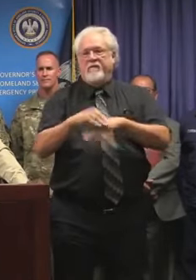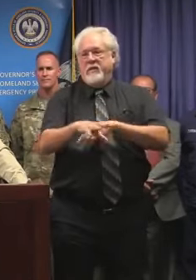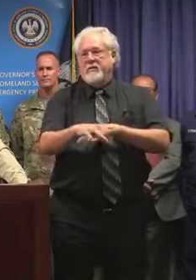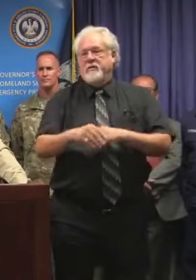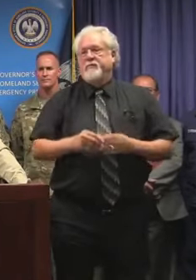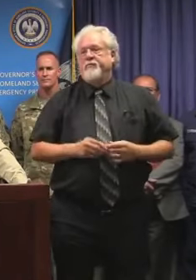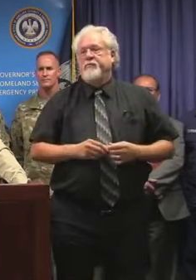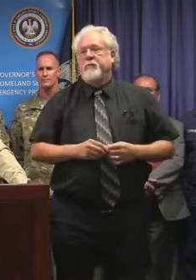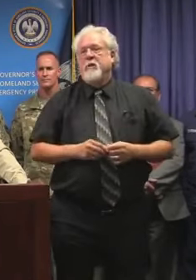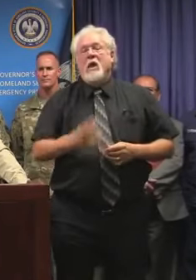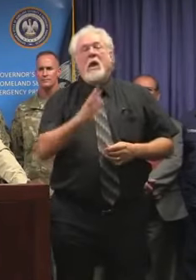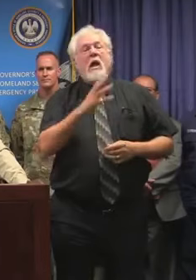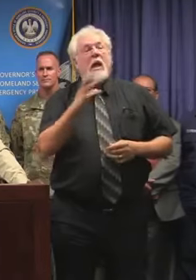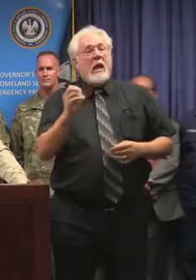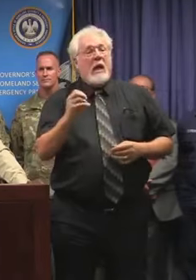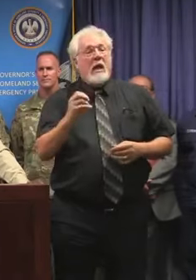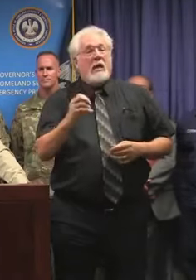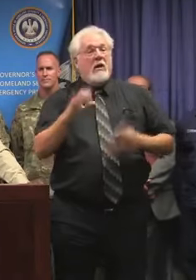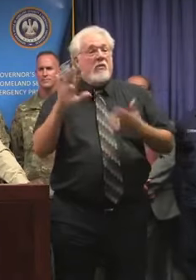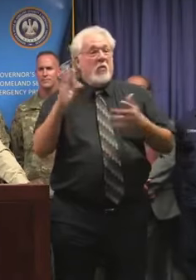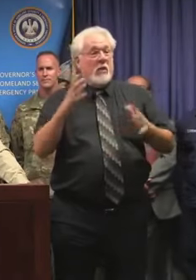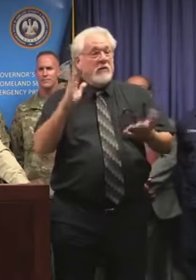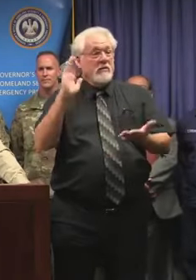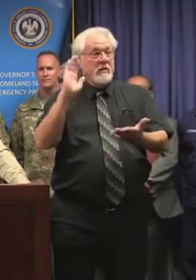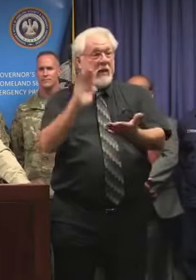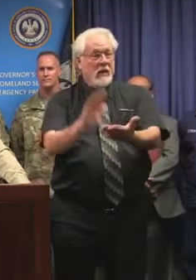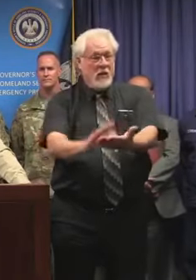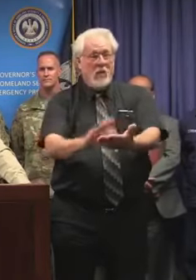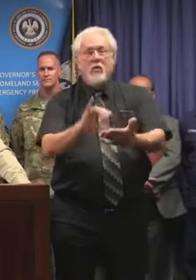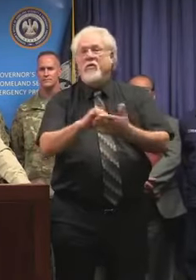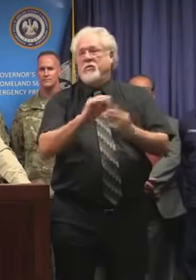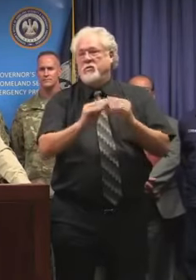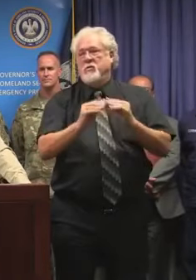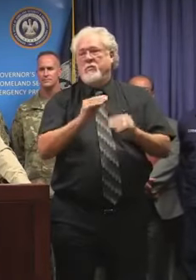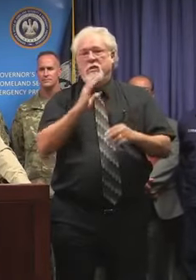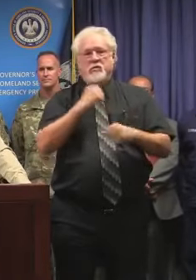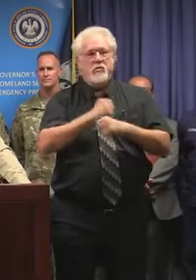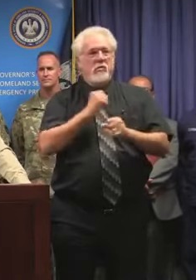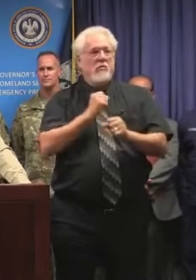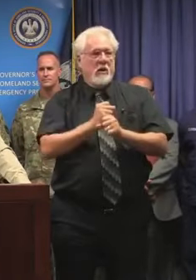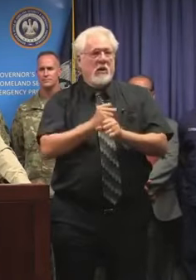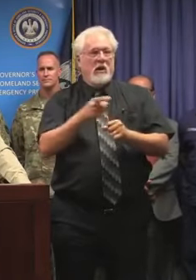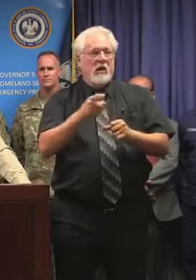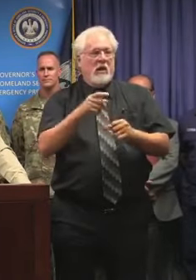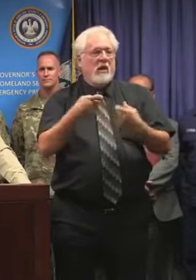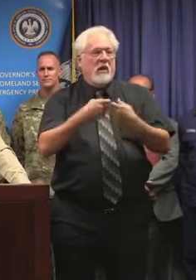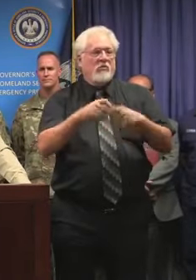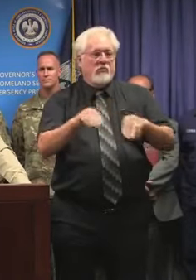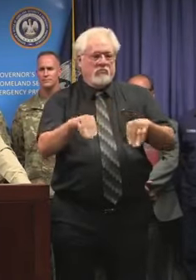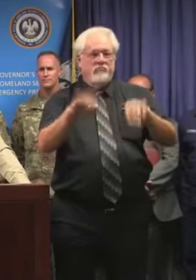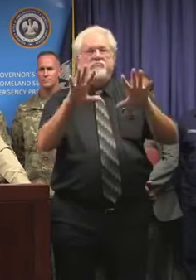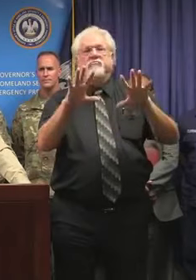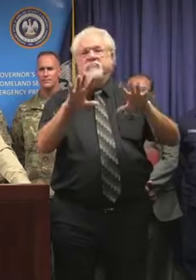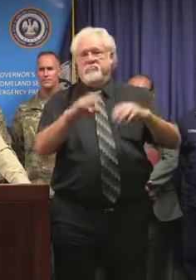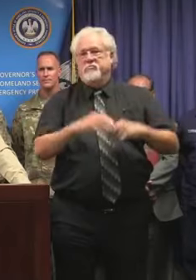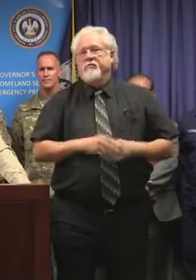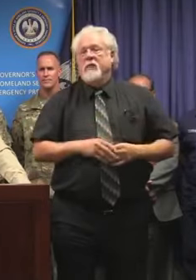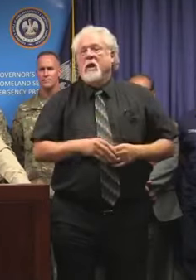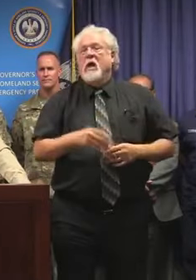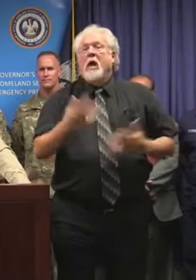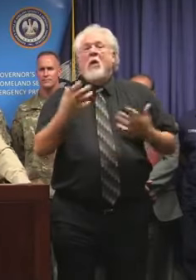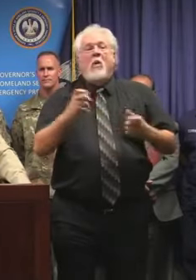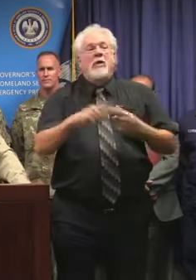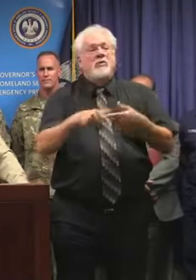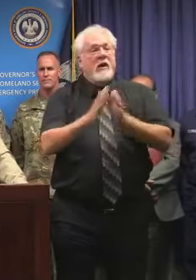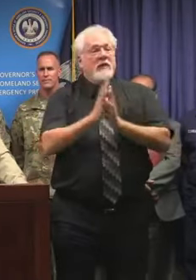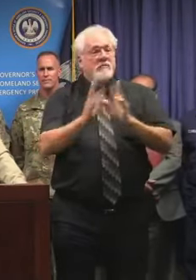areas. And as the winds die down, those repairs will be made and those outages will be corrected. I do want to